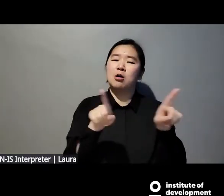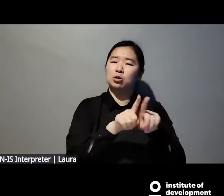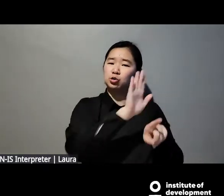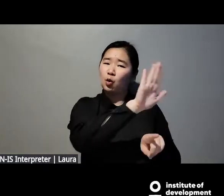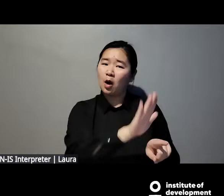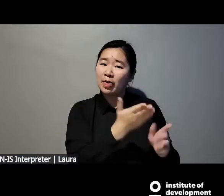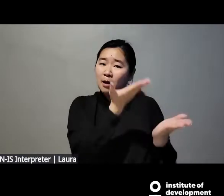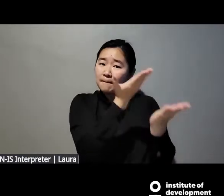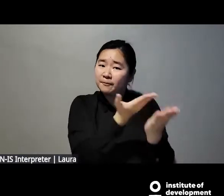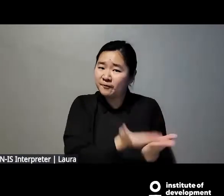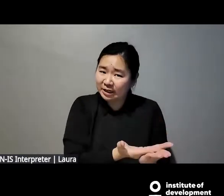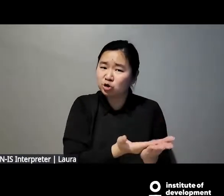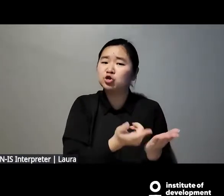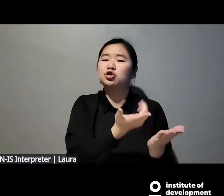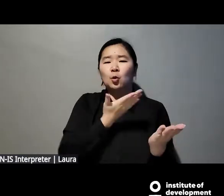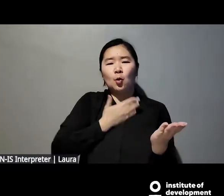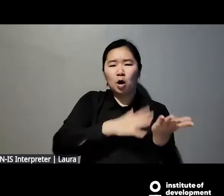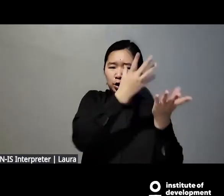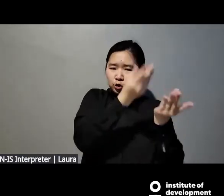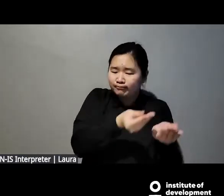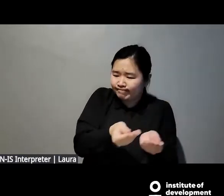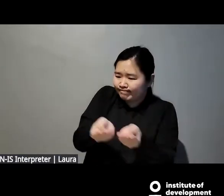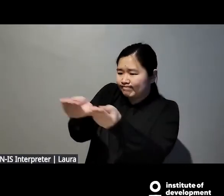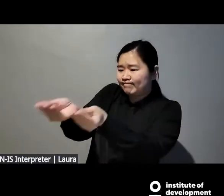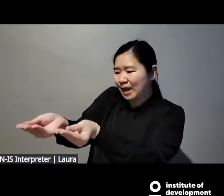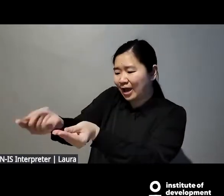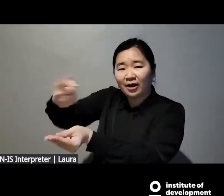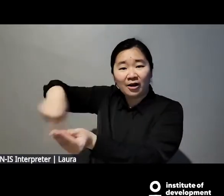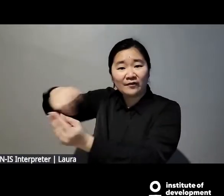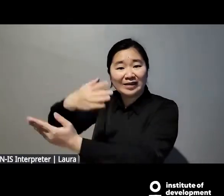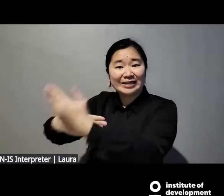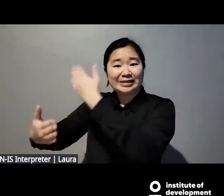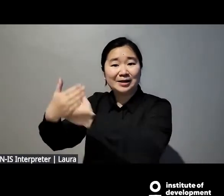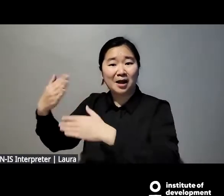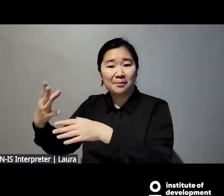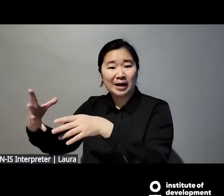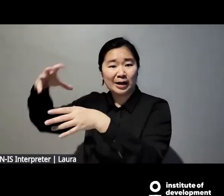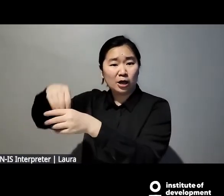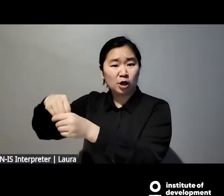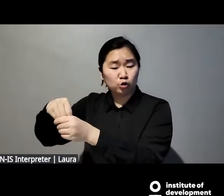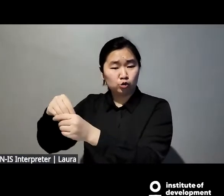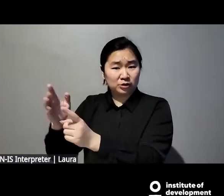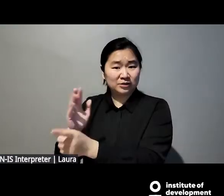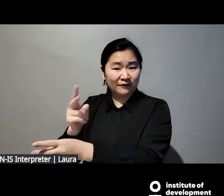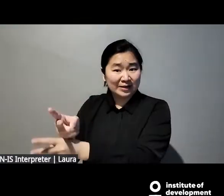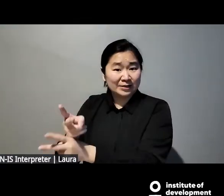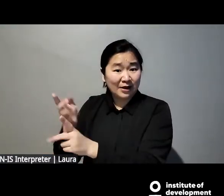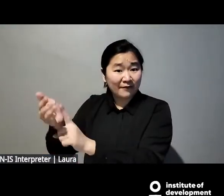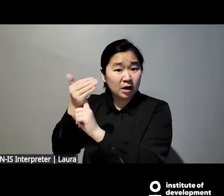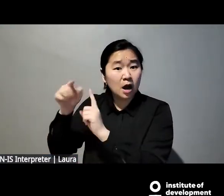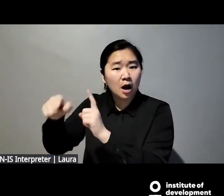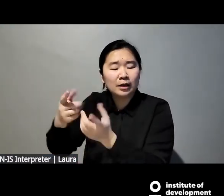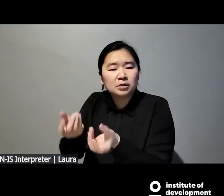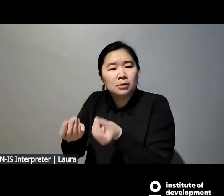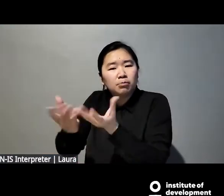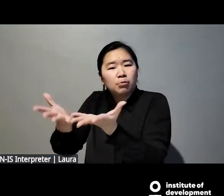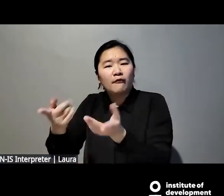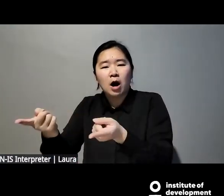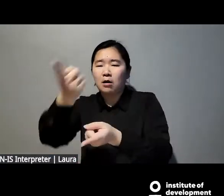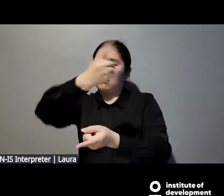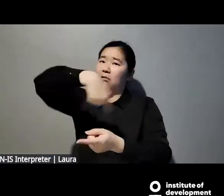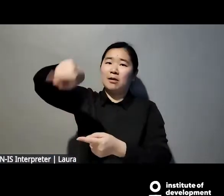improve partnership and working on development projects. So OPDs do need funding,